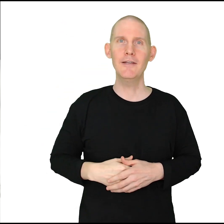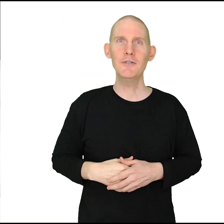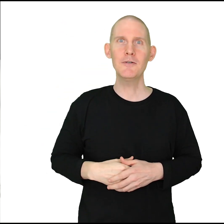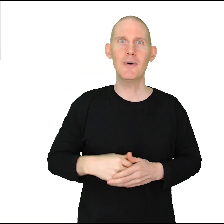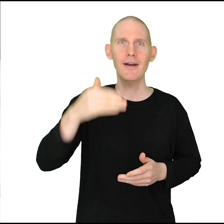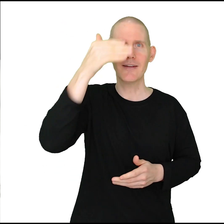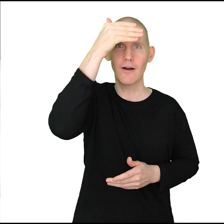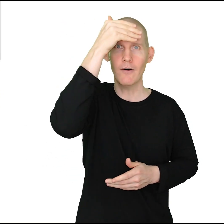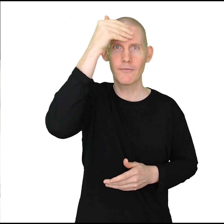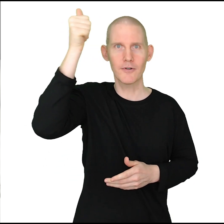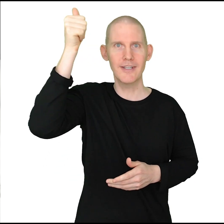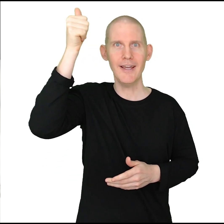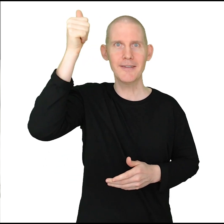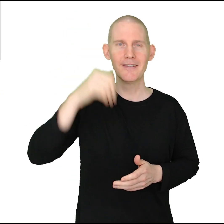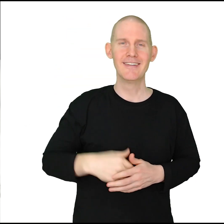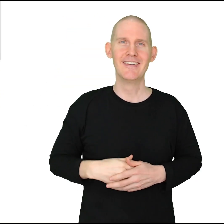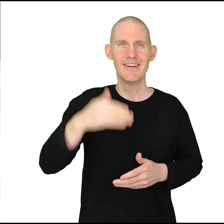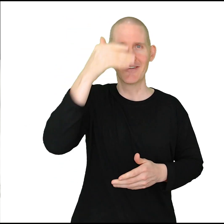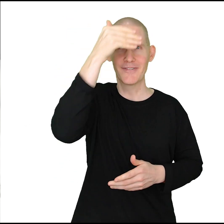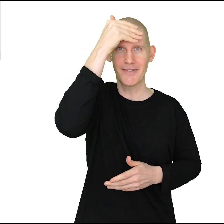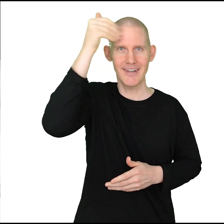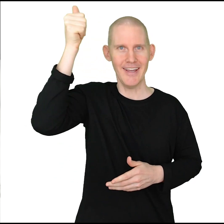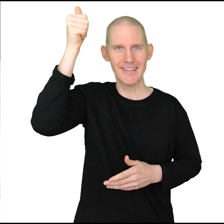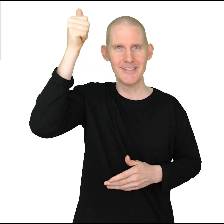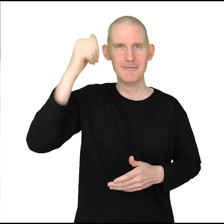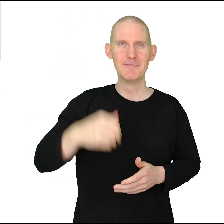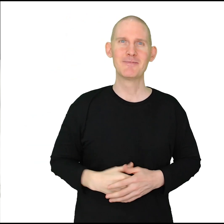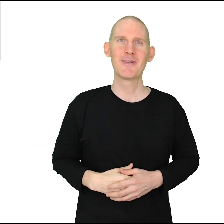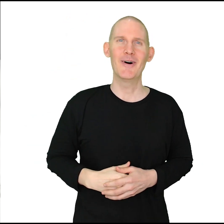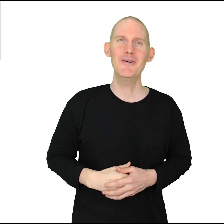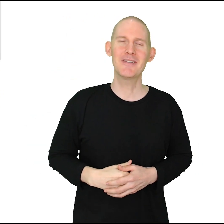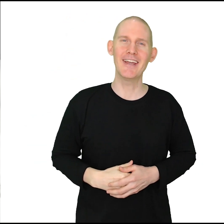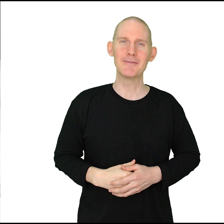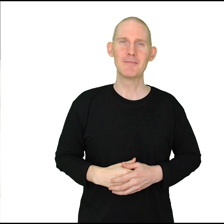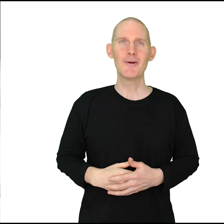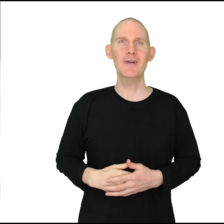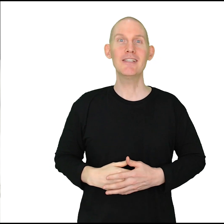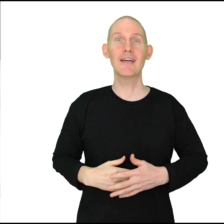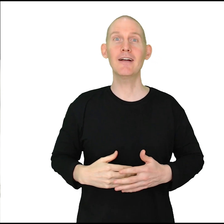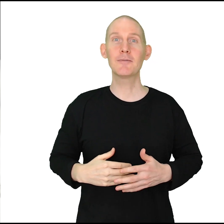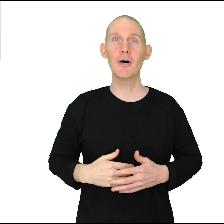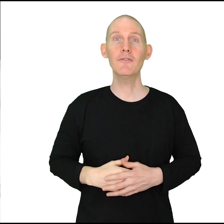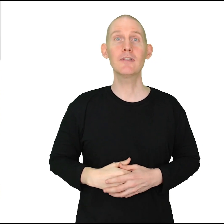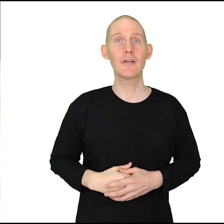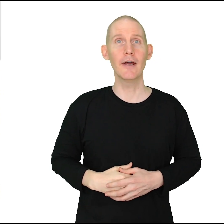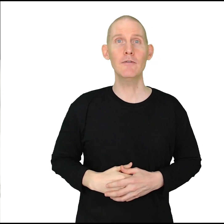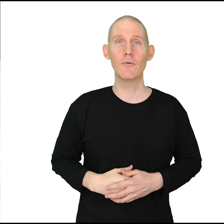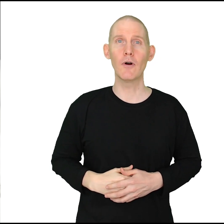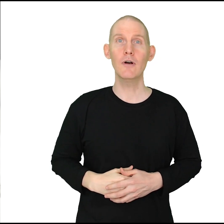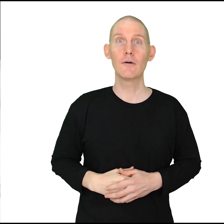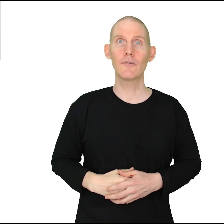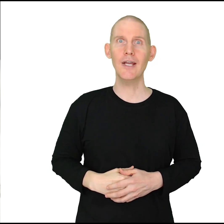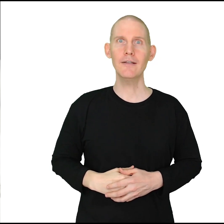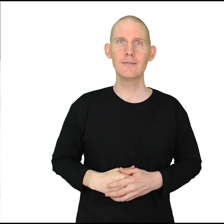your mind. Oh, forget. Forget. Okay, we just talked about the sign for forget.